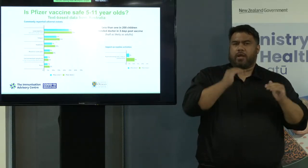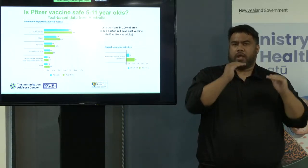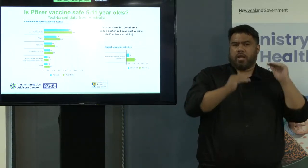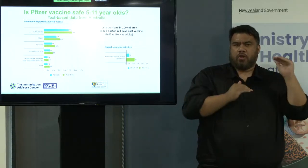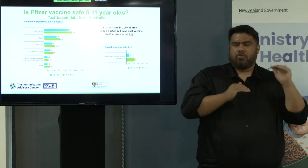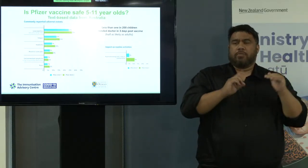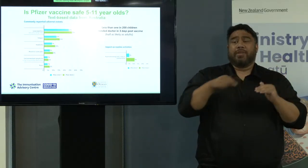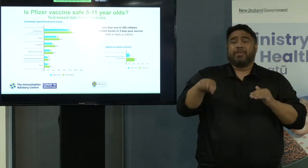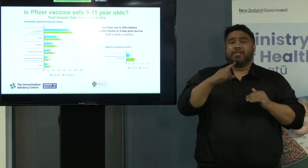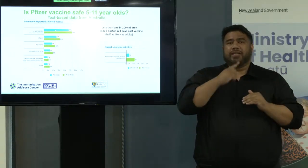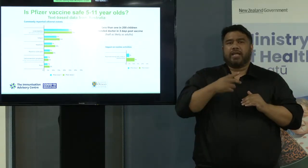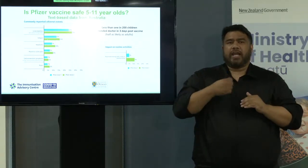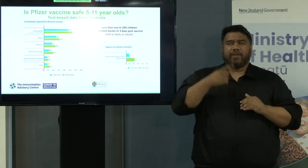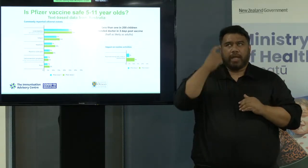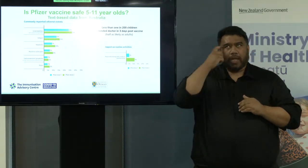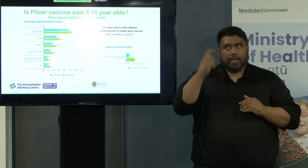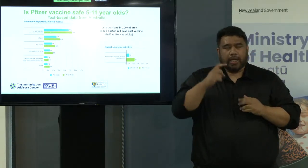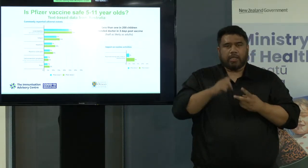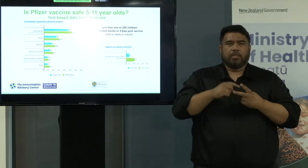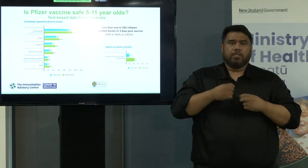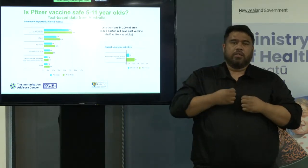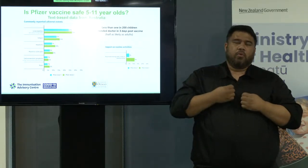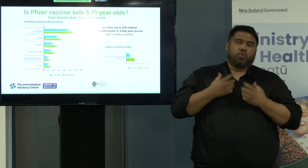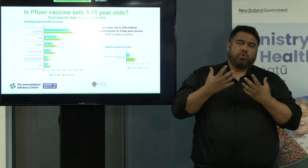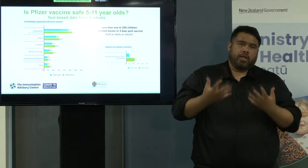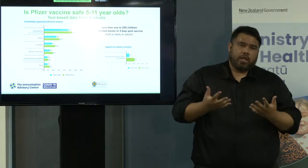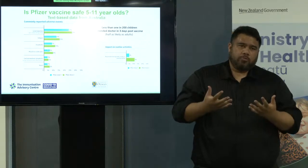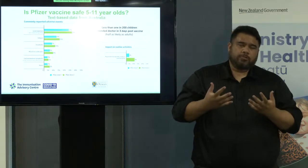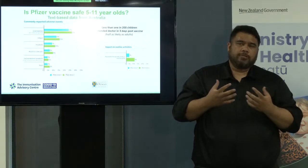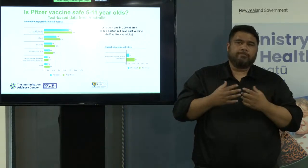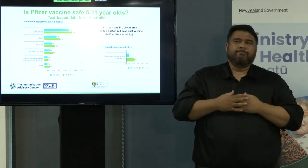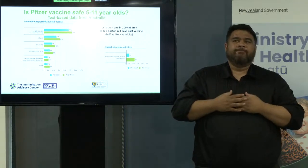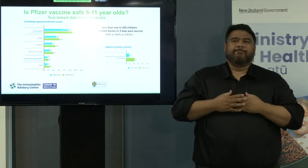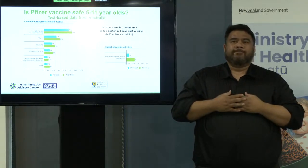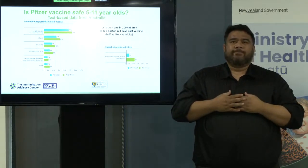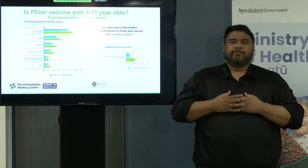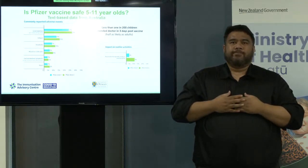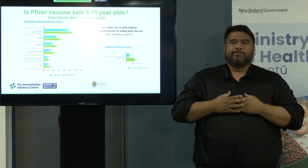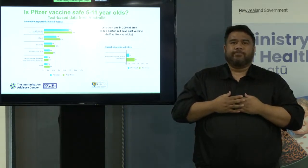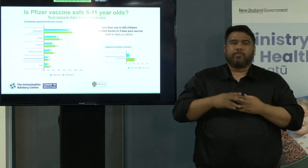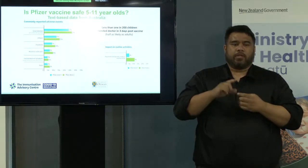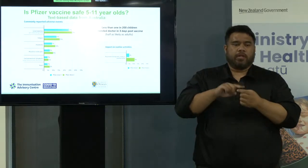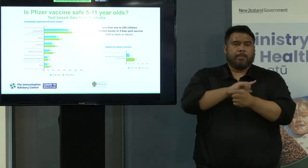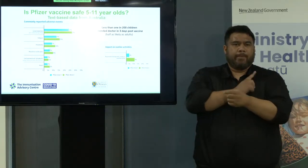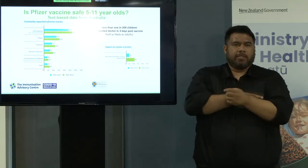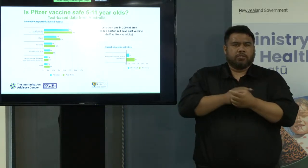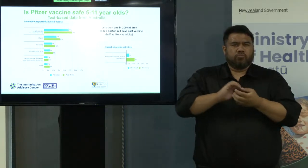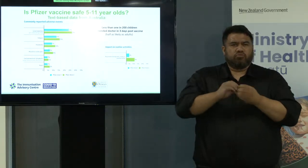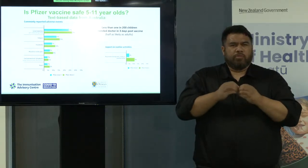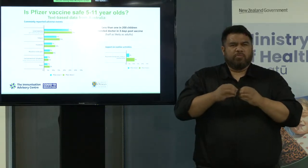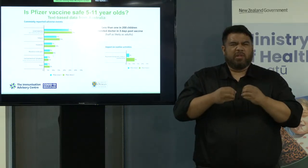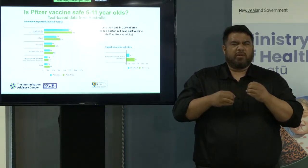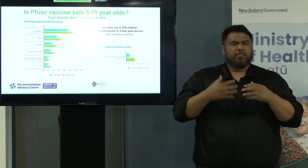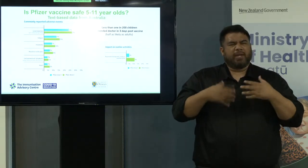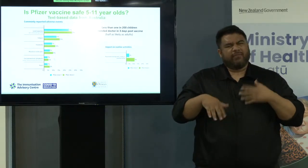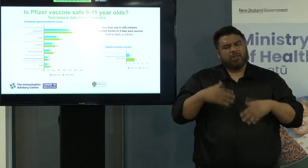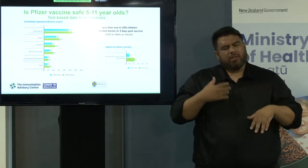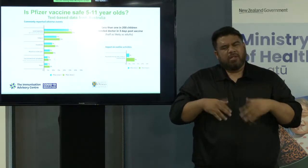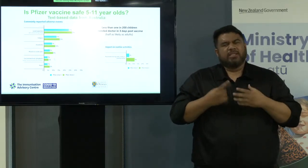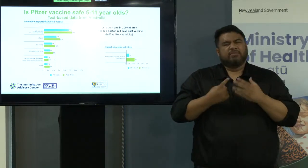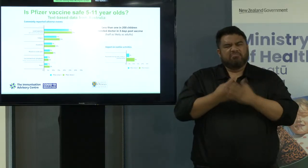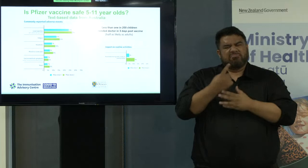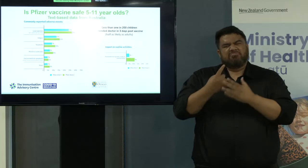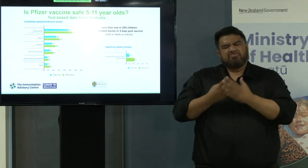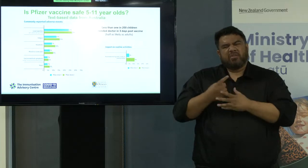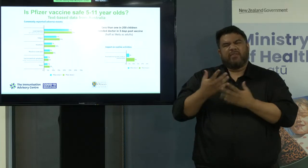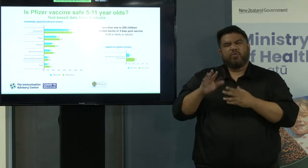Fatigue and headache, again, occurring, but less commonly than adults. Muscle or joint pain can be troublesome